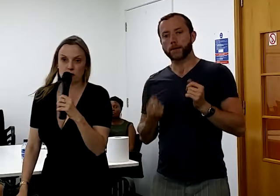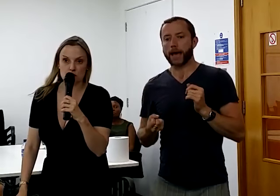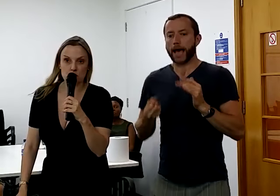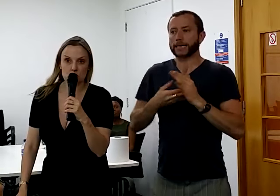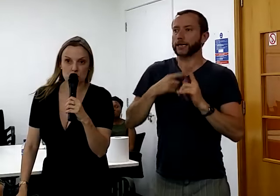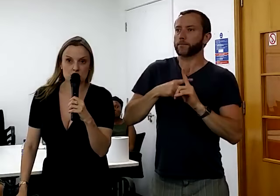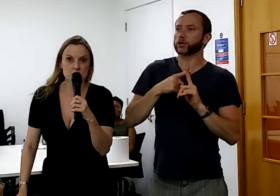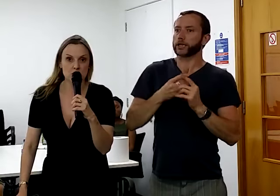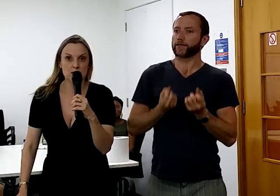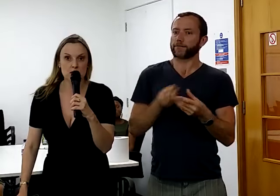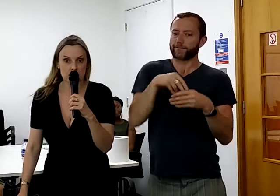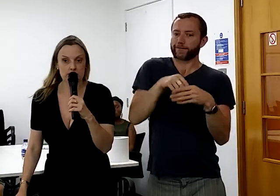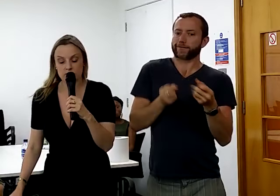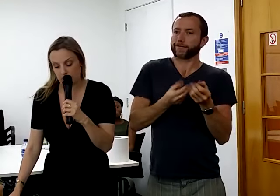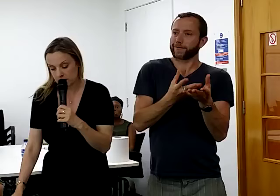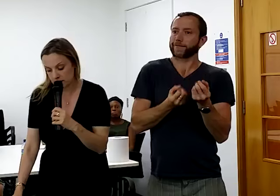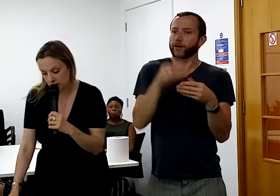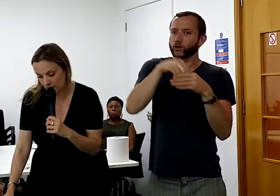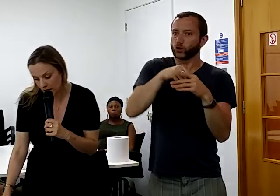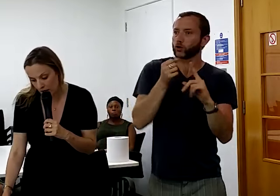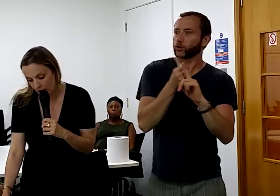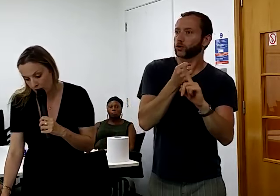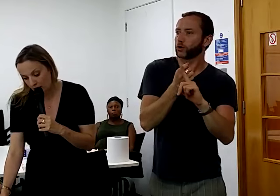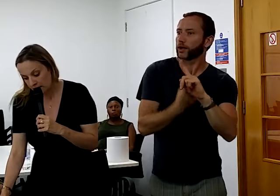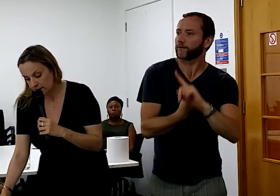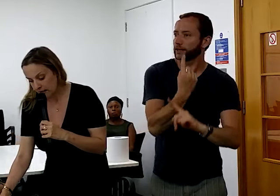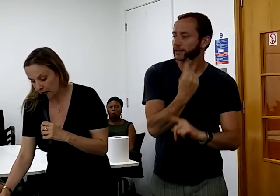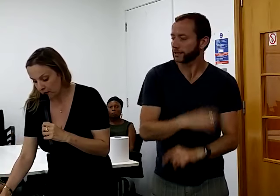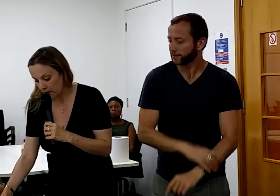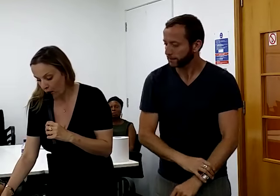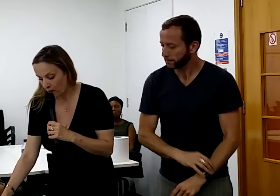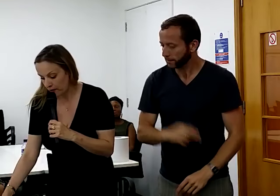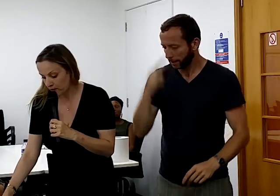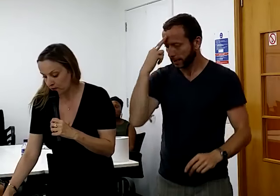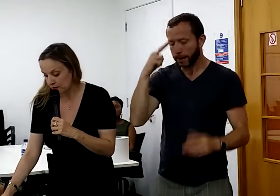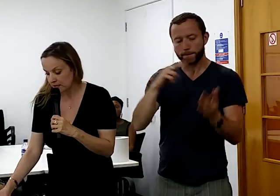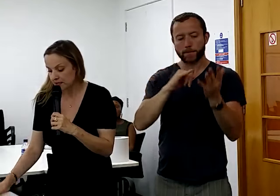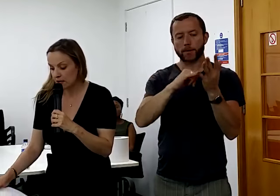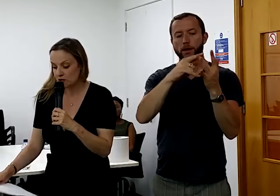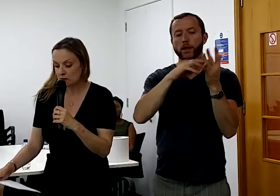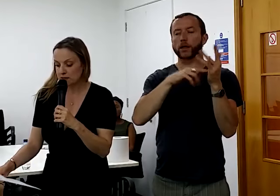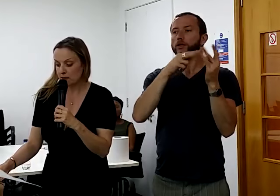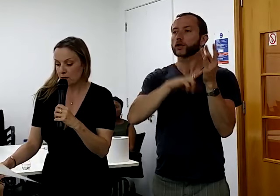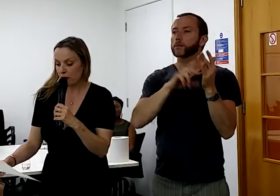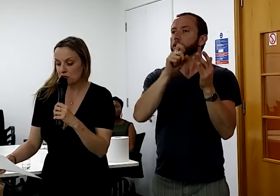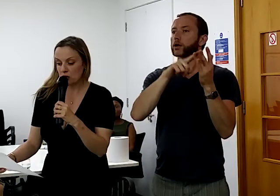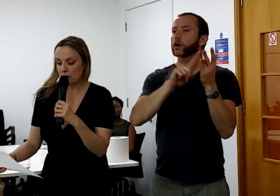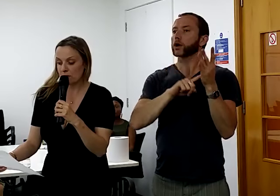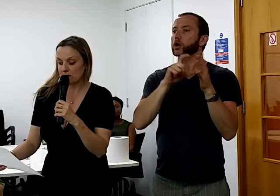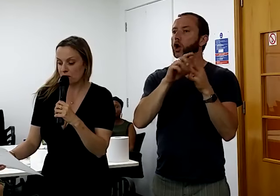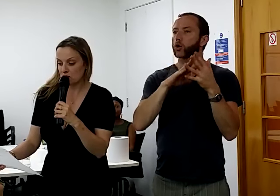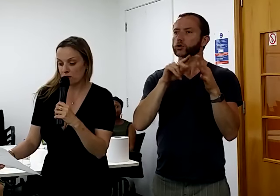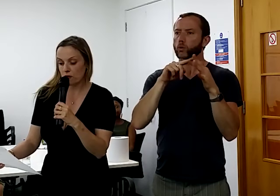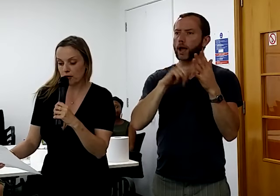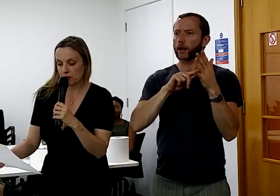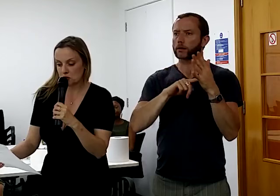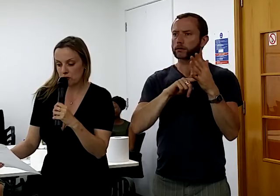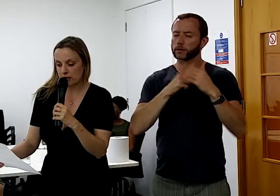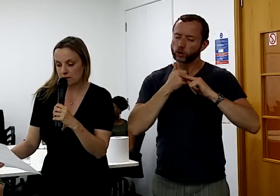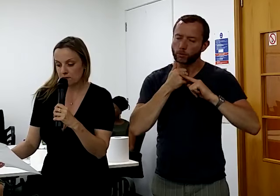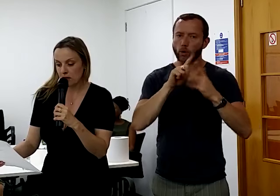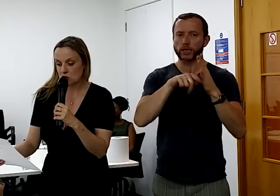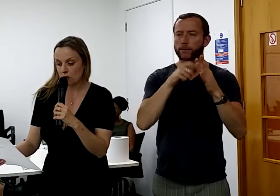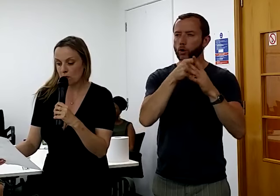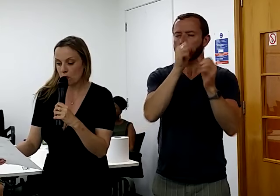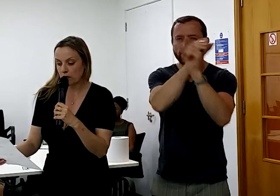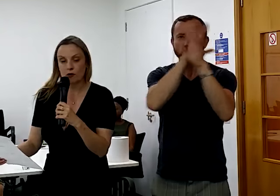a positive contribution to tonight's event. Simon Colwell says he's 100% behind Jeremy's vision for our